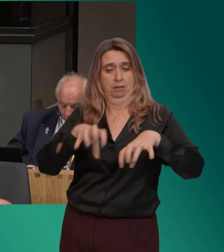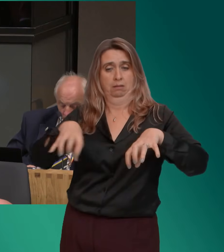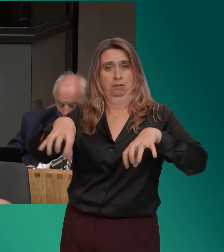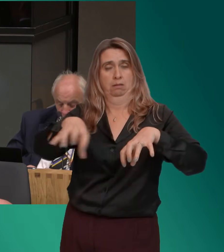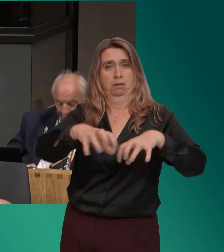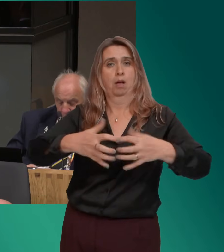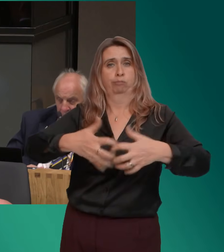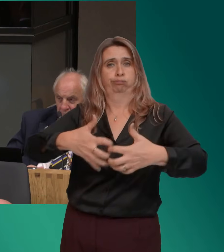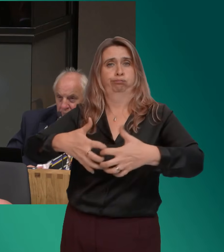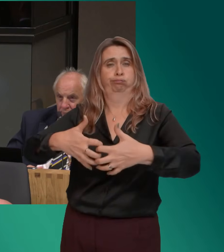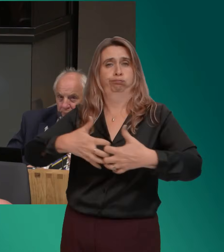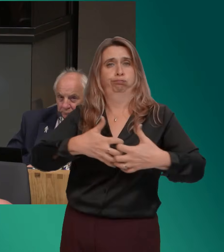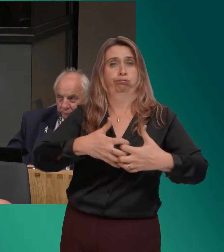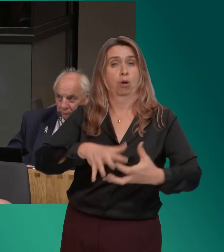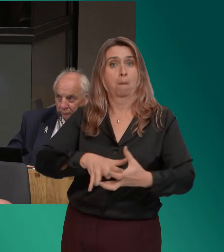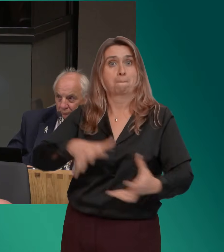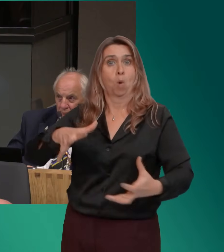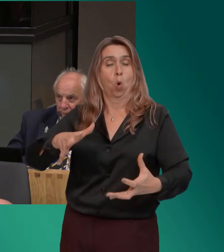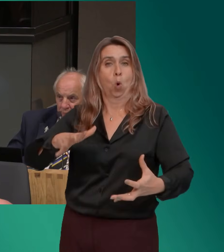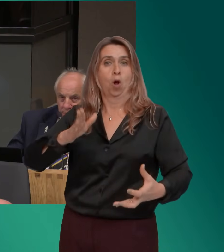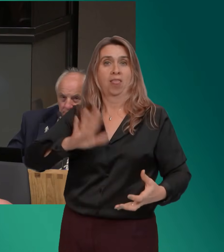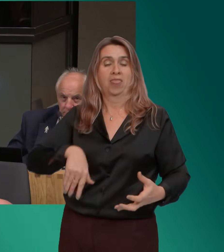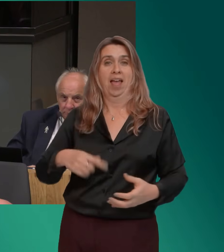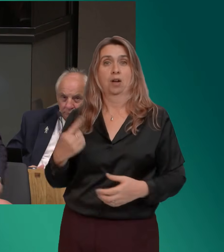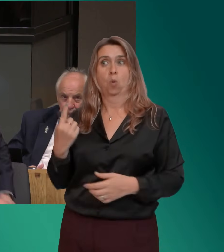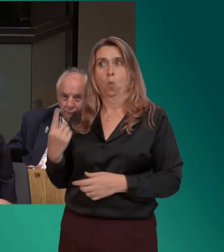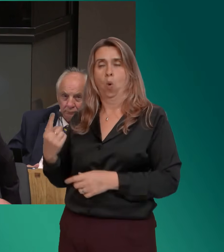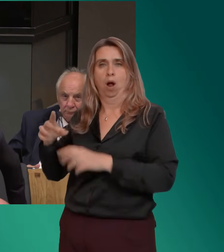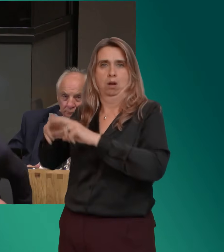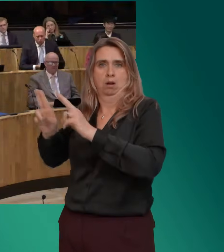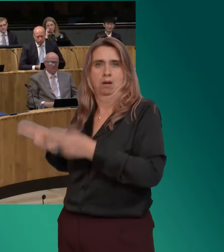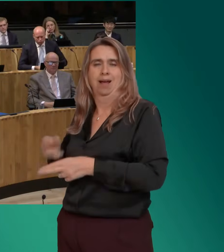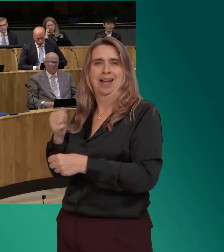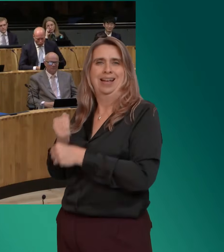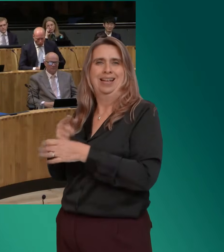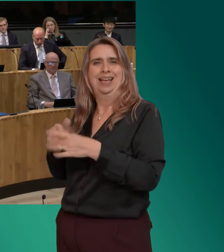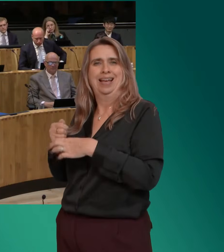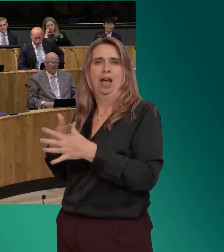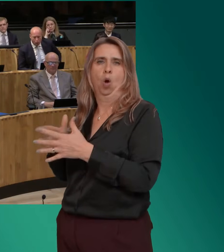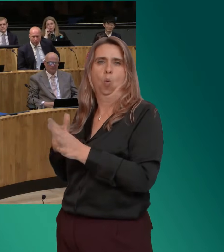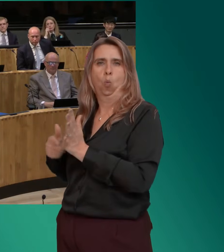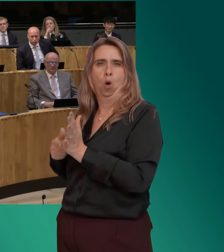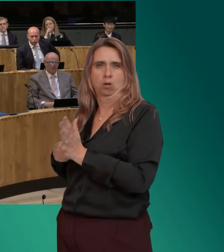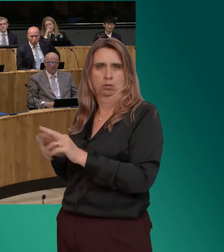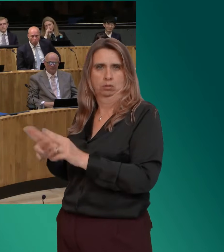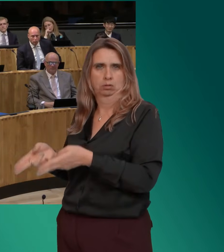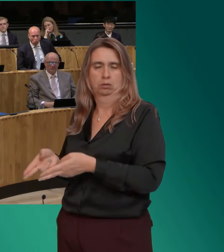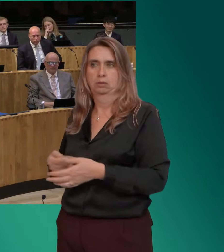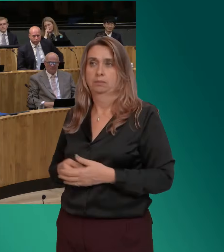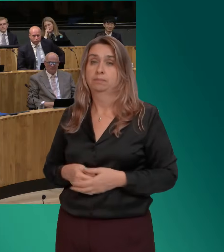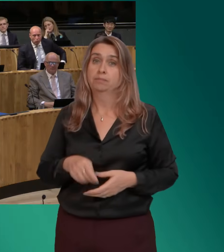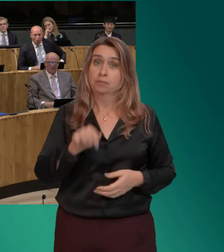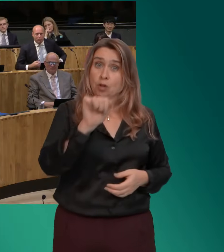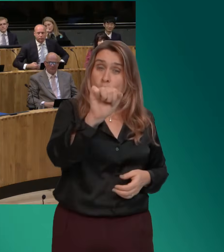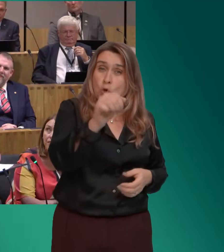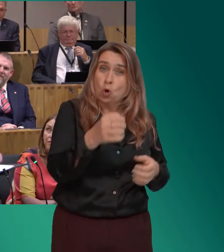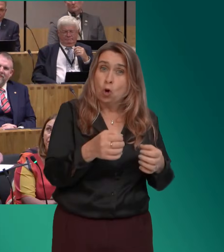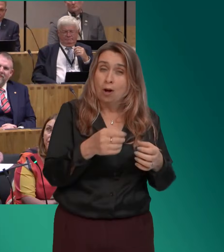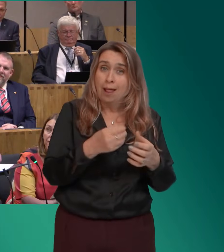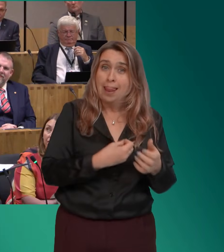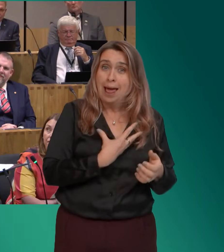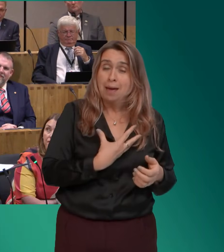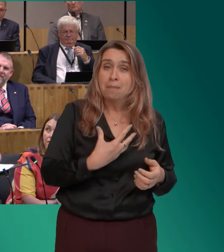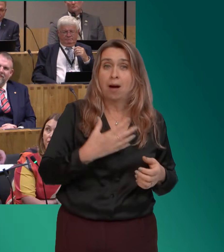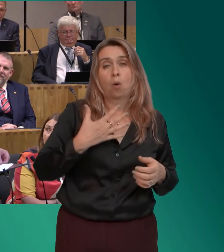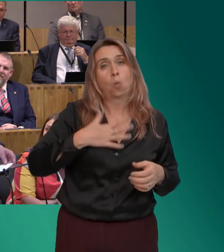generate more energy than a single gigawatt facility? I remind the leader of the Labour group that his party used to say that it supported